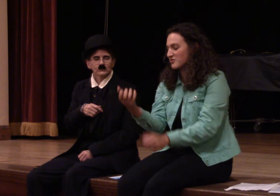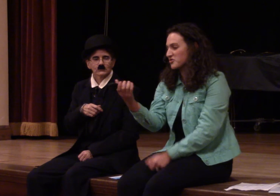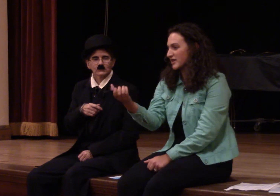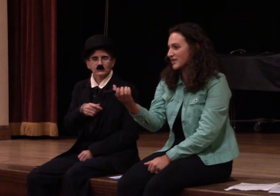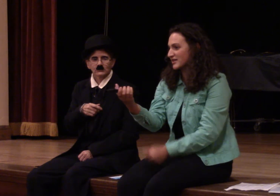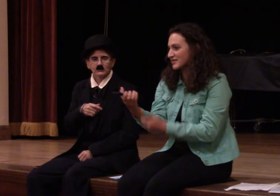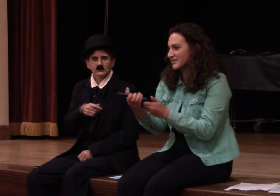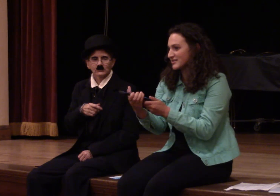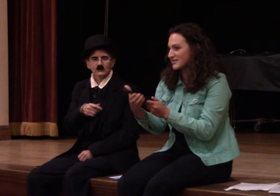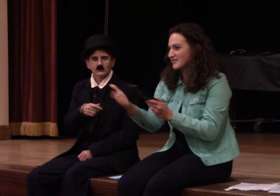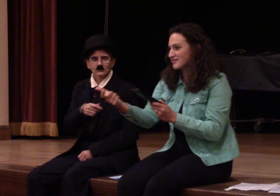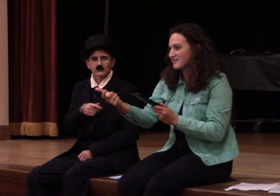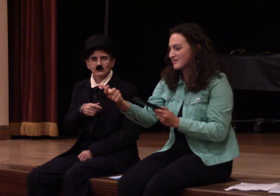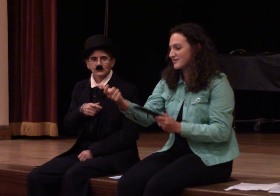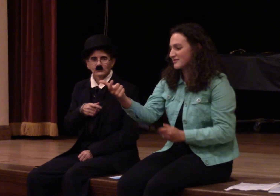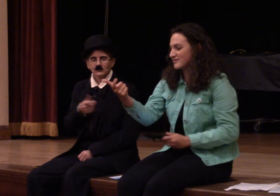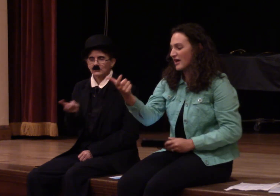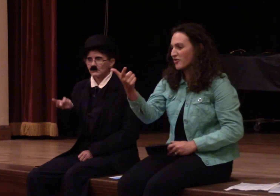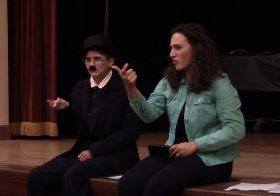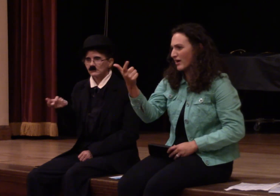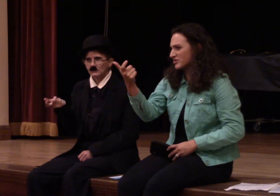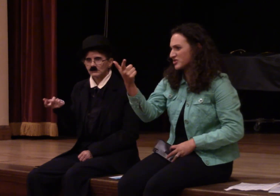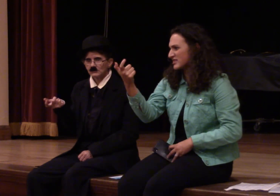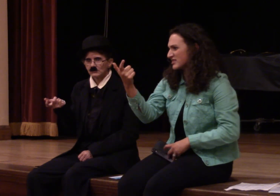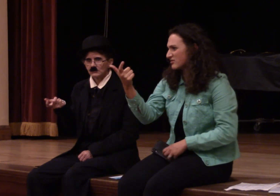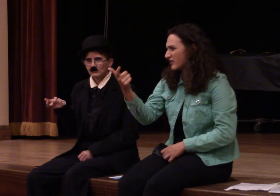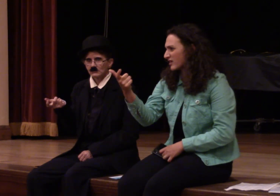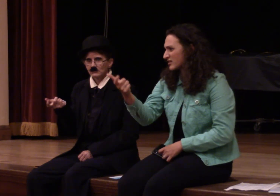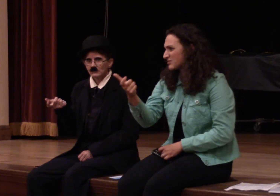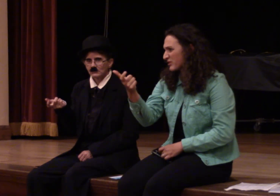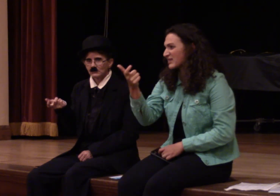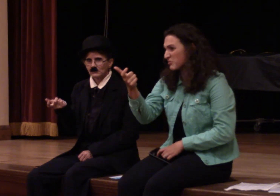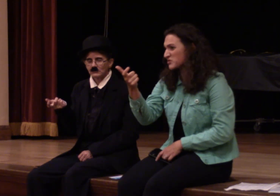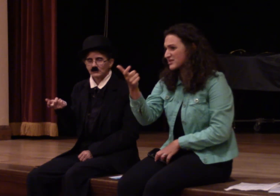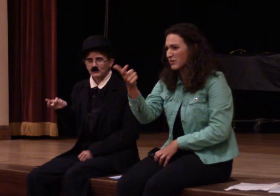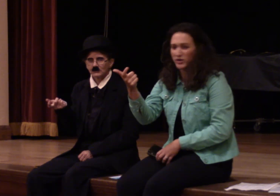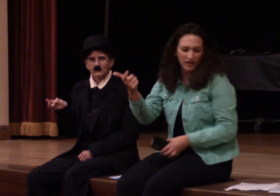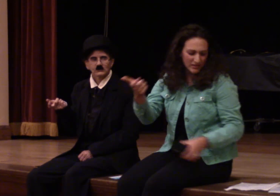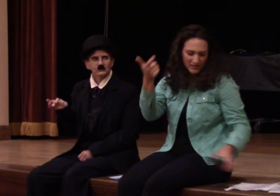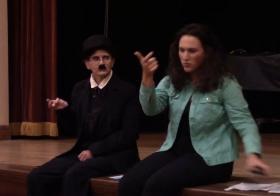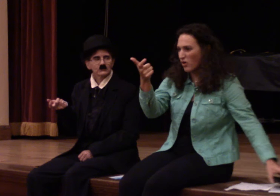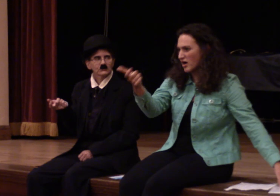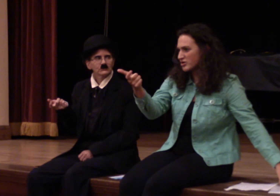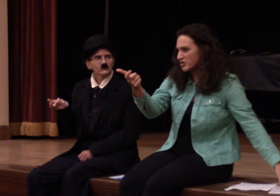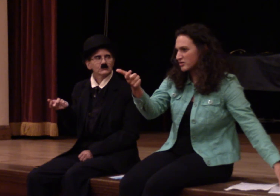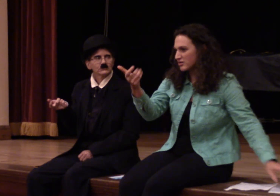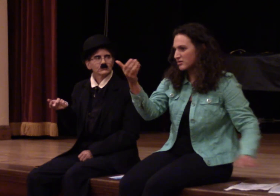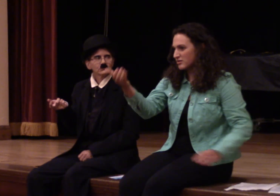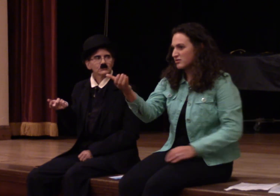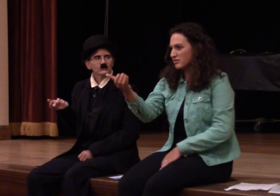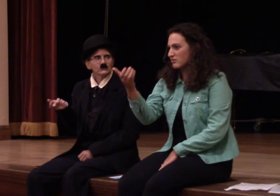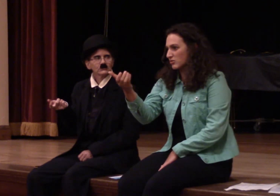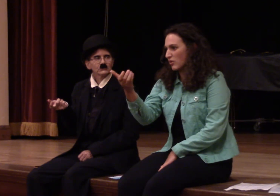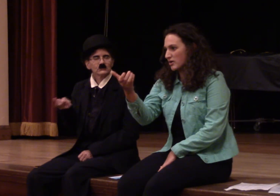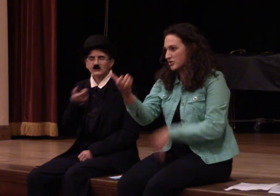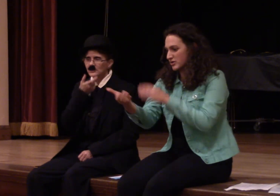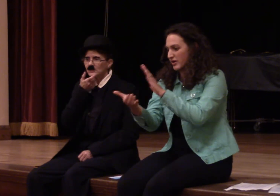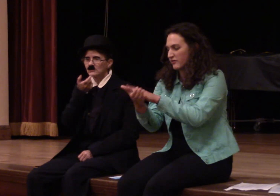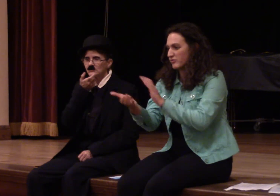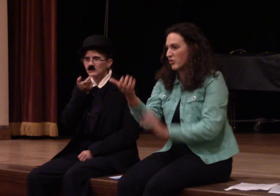like this. I don't know why it's just these 2 fingers, but that's most of the time what it is, like watch or watch, because you have the remote in your